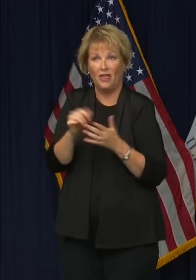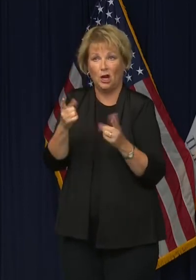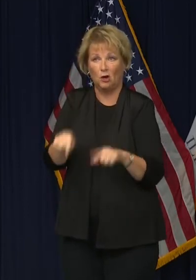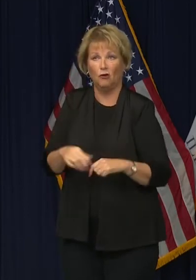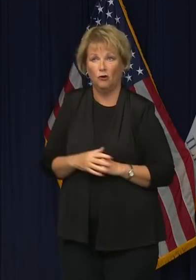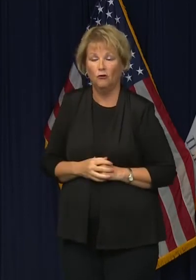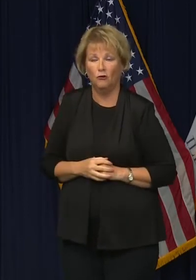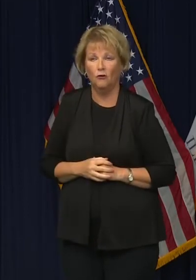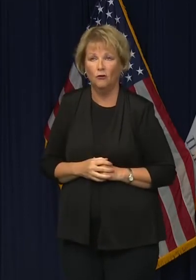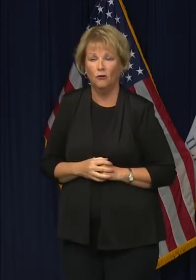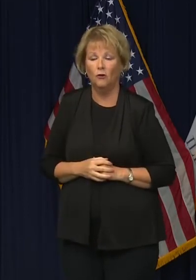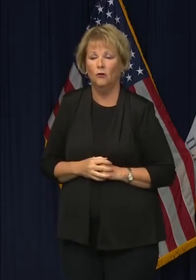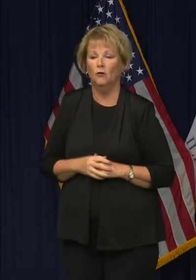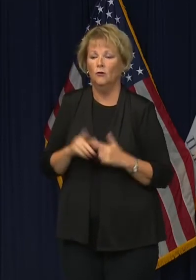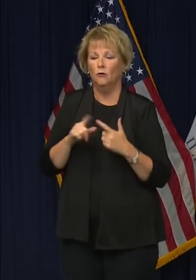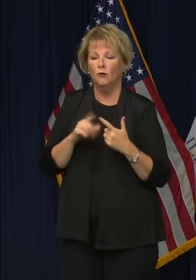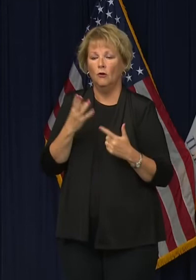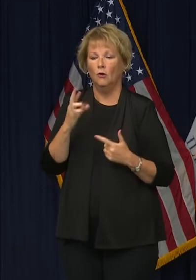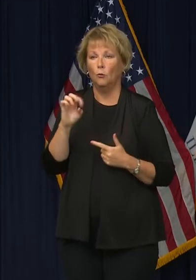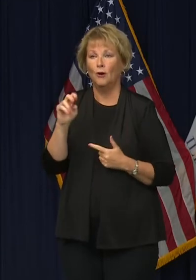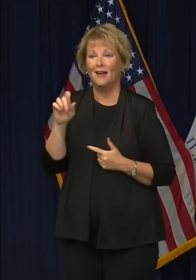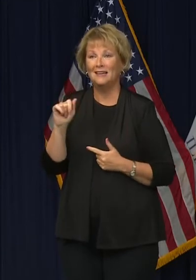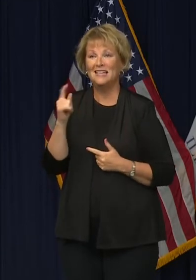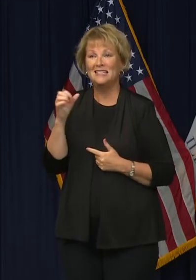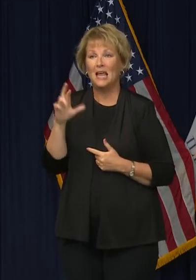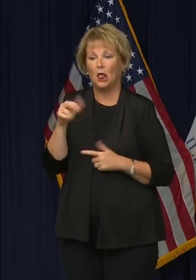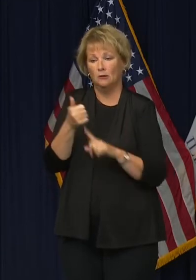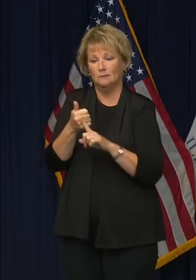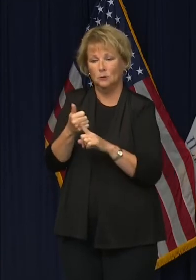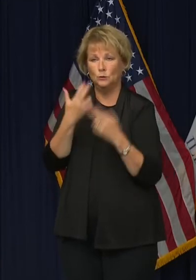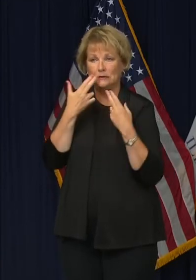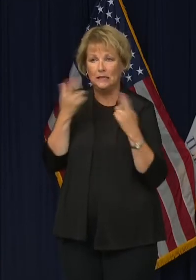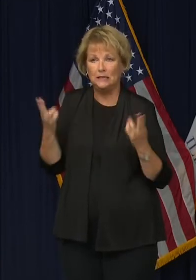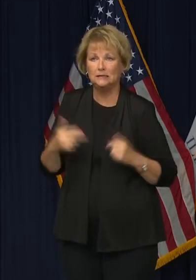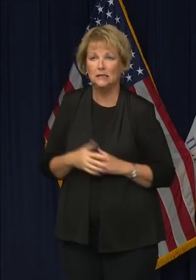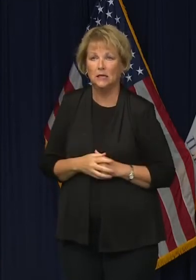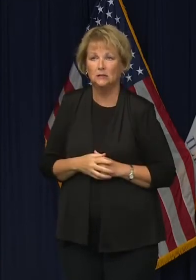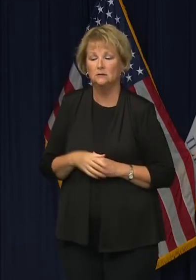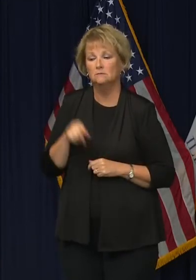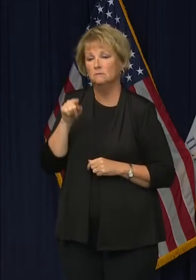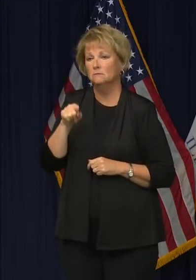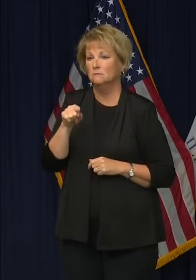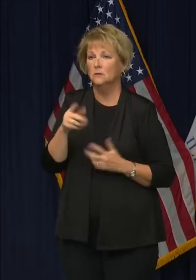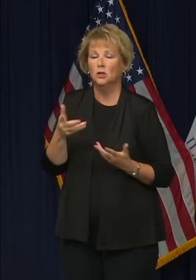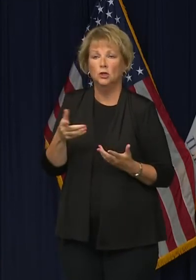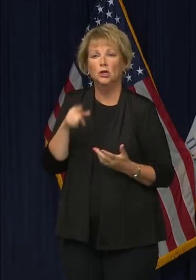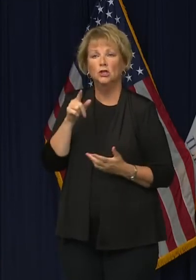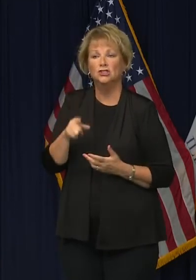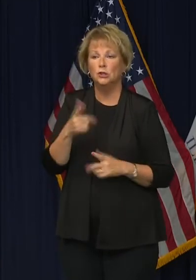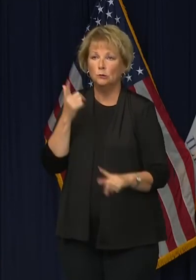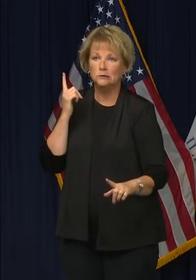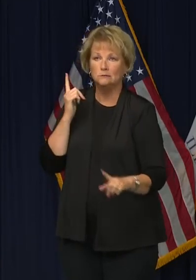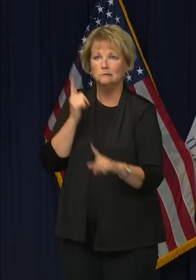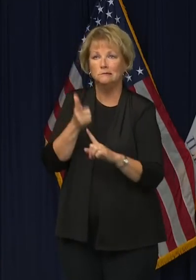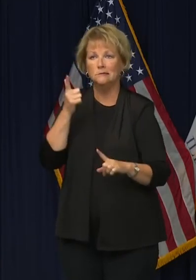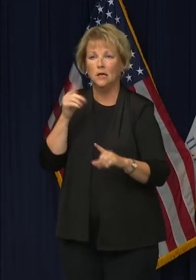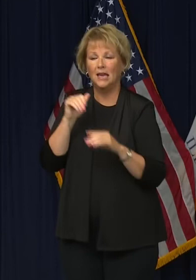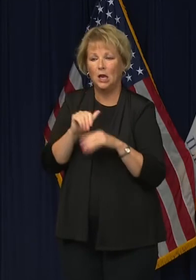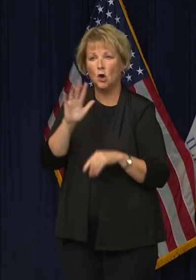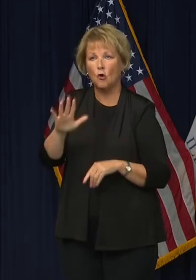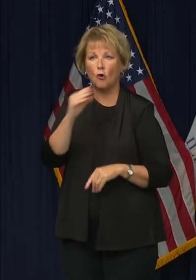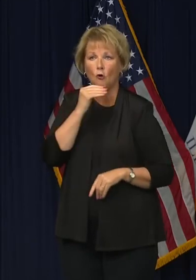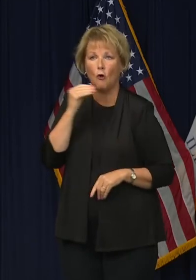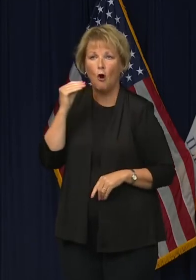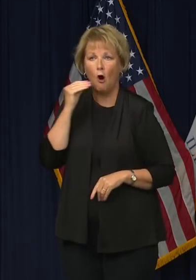here, that Breonna Taylor was innocent, that she was gunned down in her own